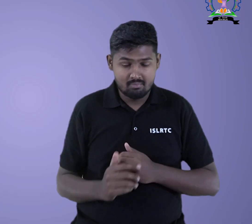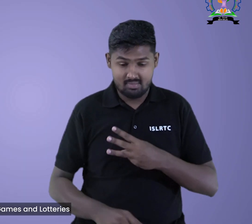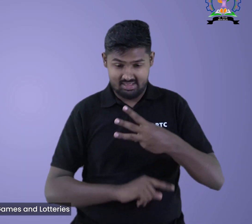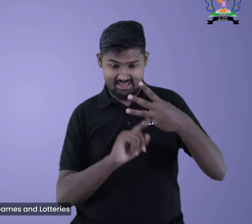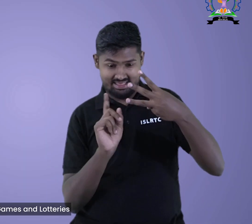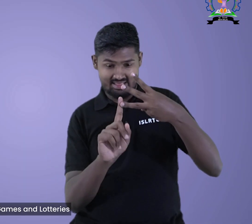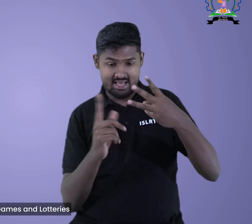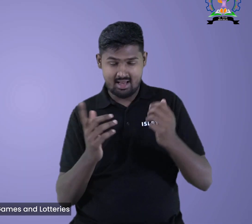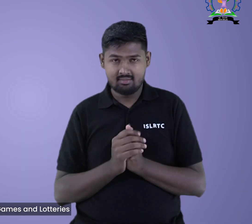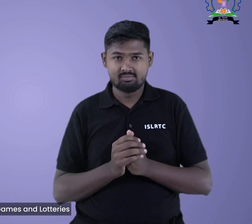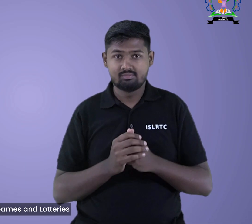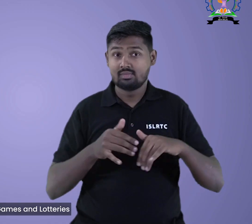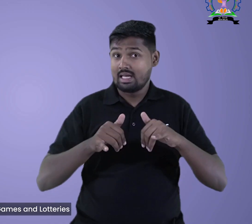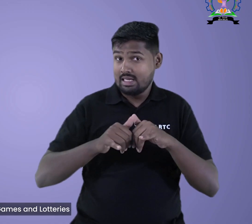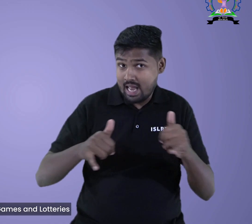Third one, games and lotteries.